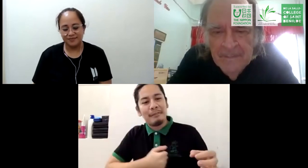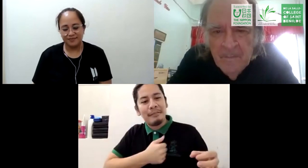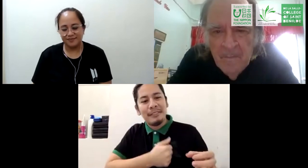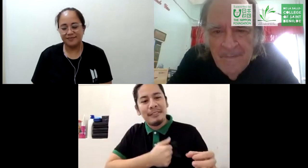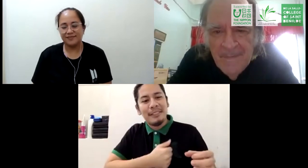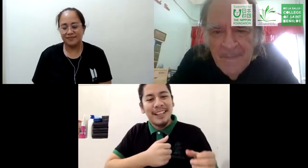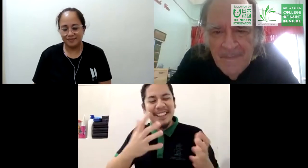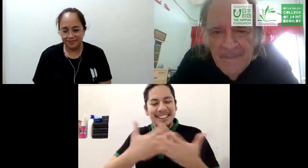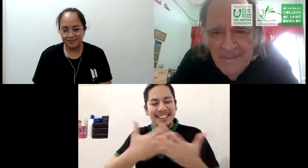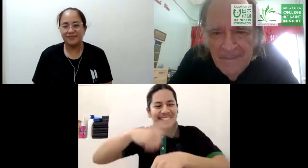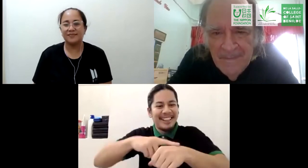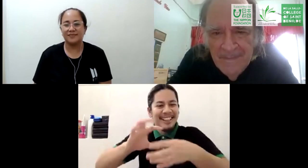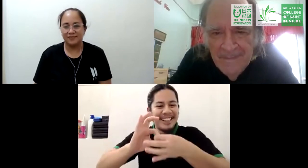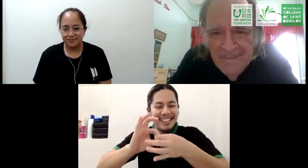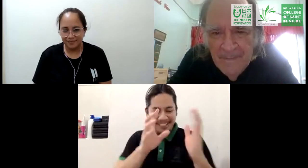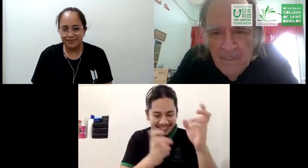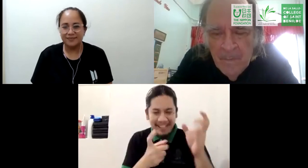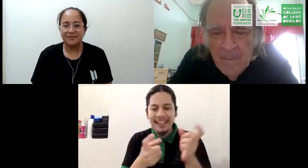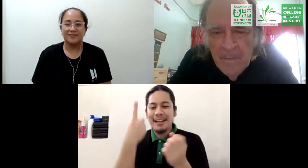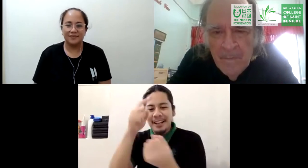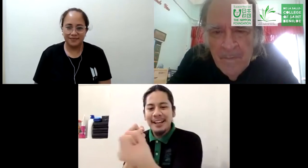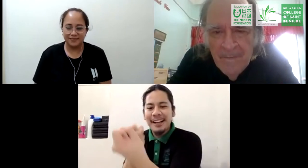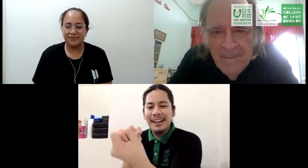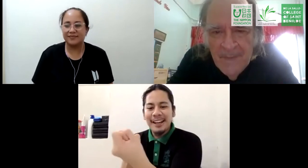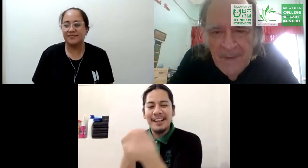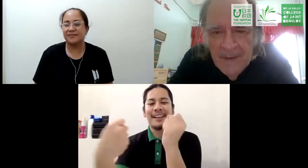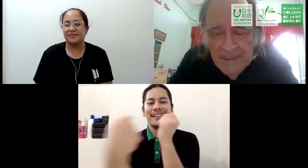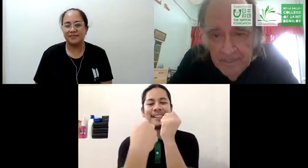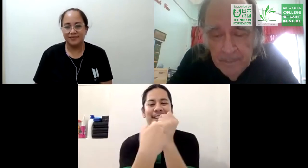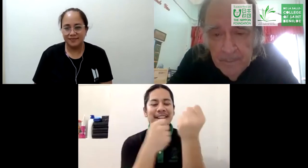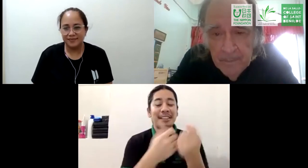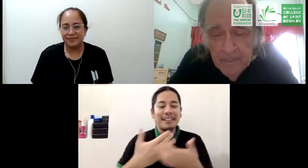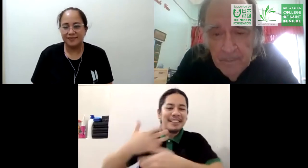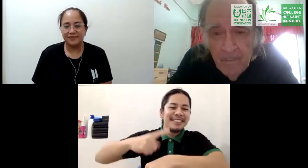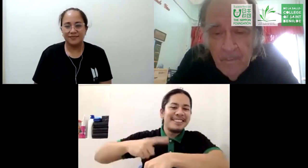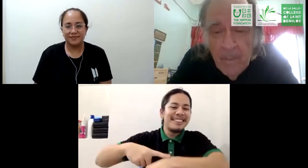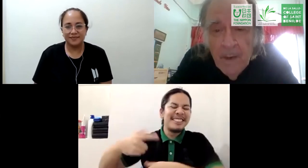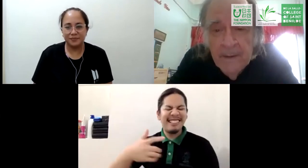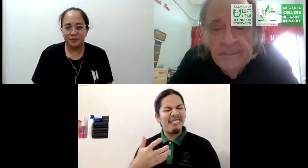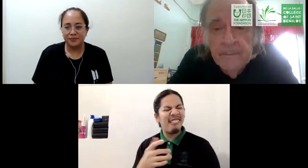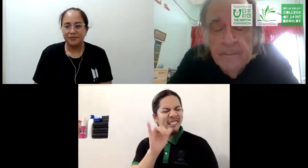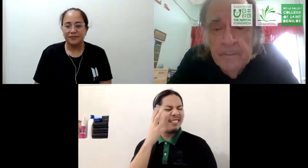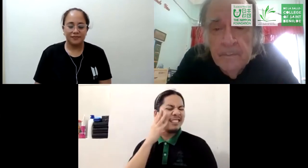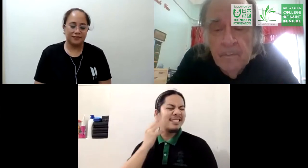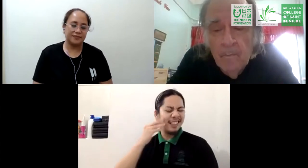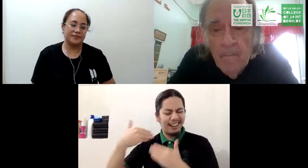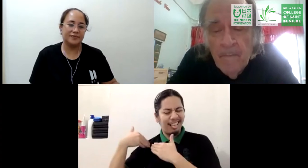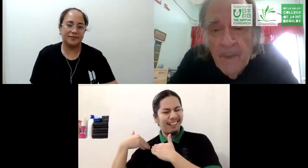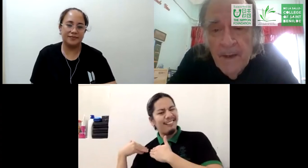to check myself because, again, we have to make sure that everyone is in agreement first